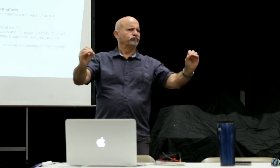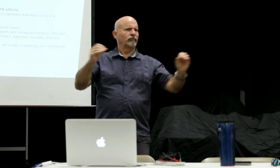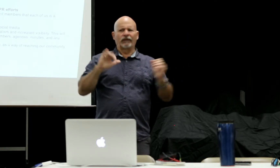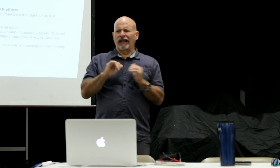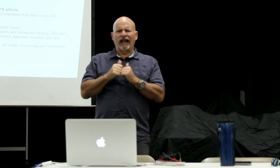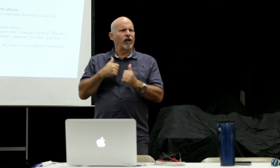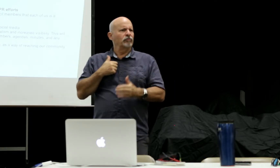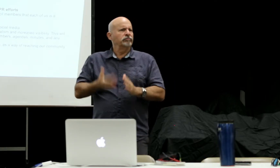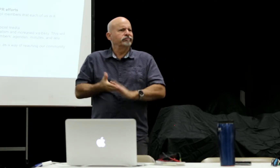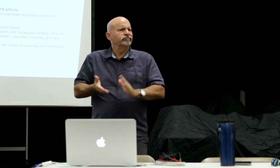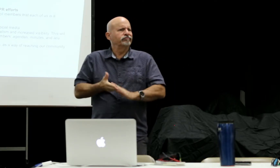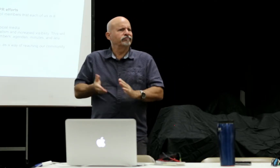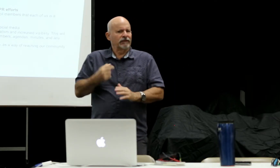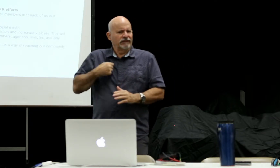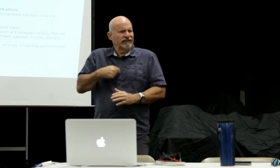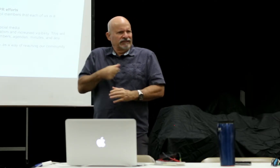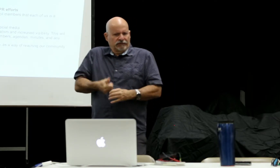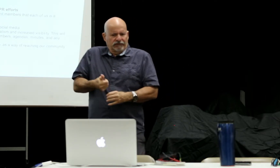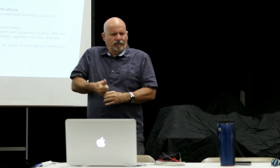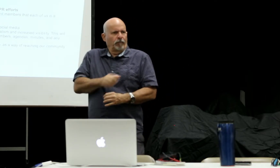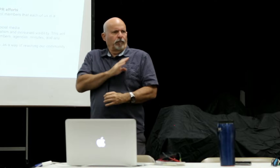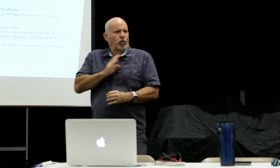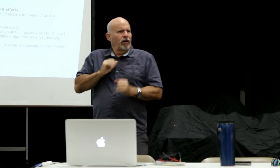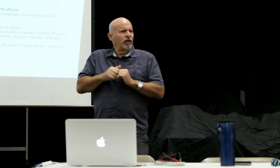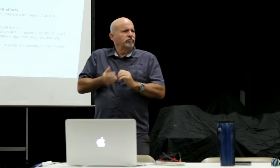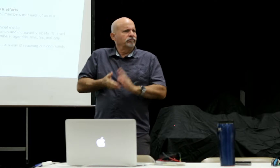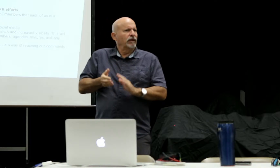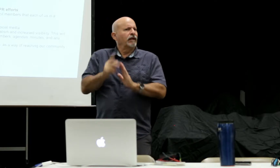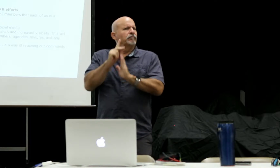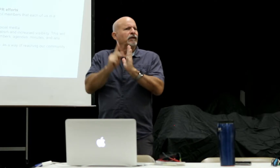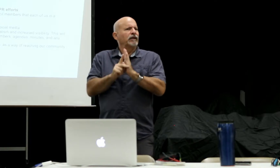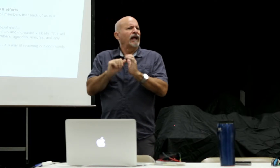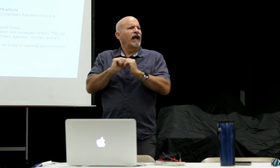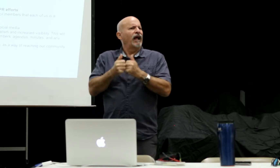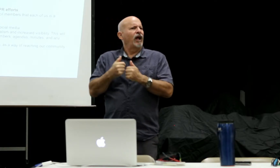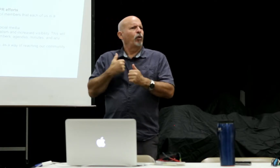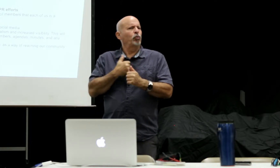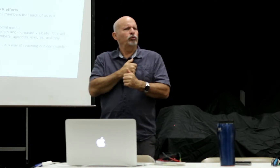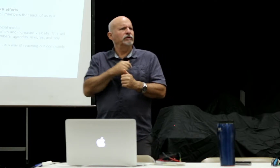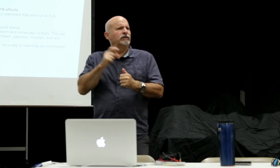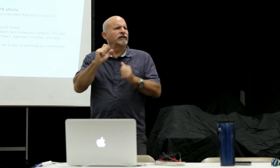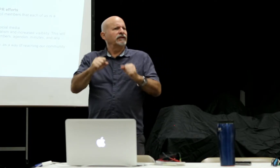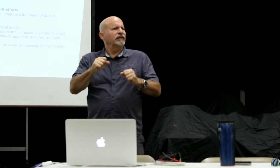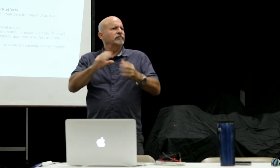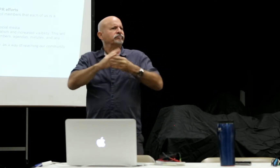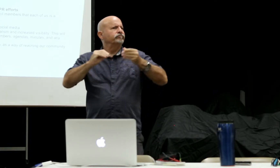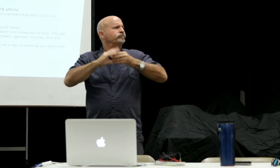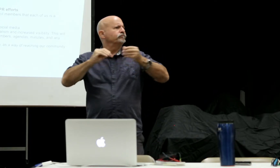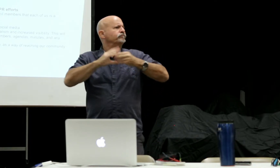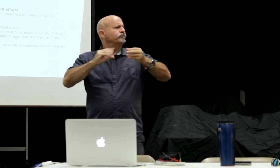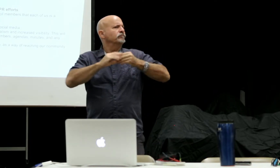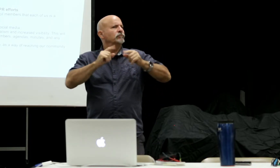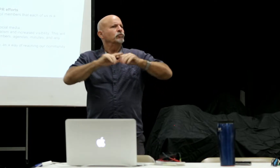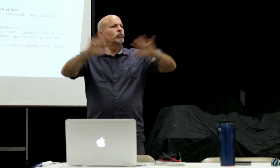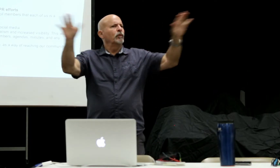procedures about how we operate as a board. The policies are more of